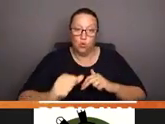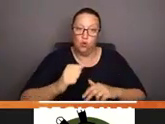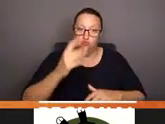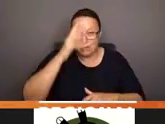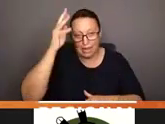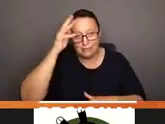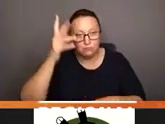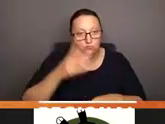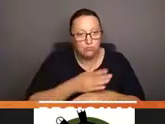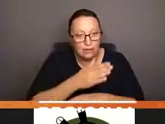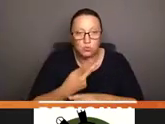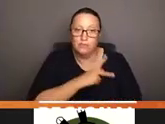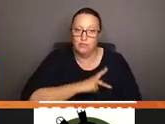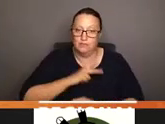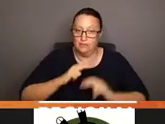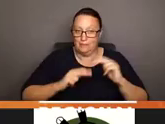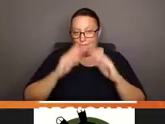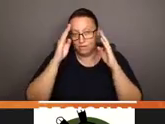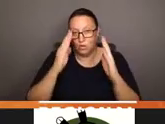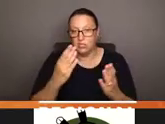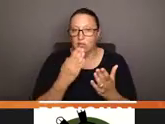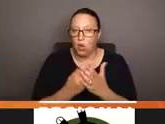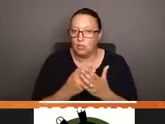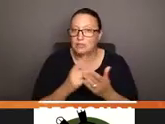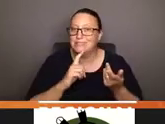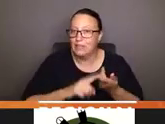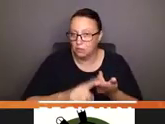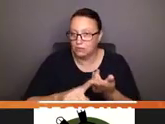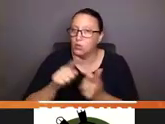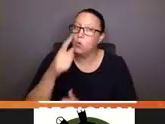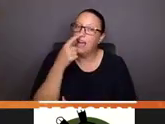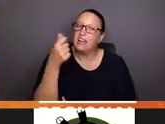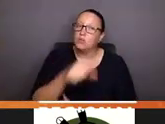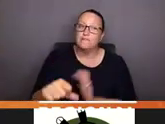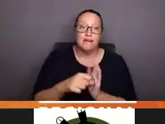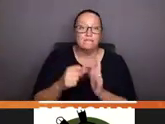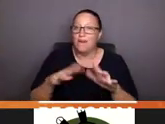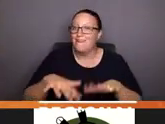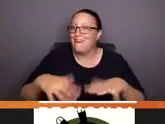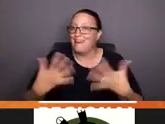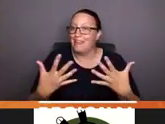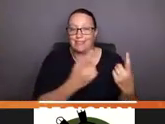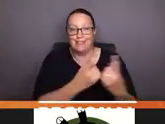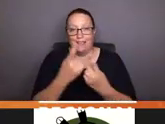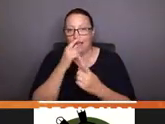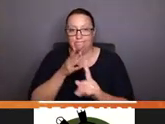opportunities with a focus on sustainability. You can use the funds for any activity that will meet the objectives of the